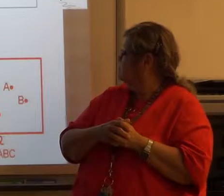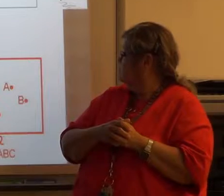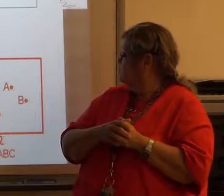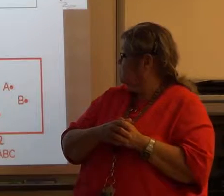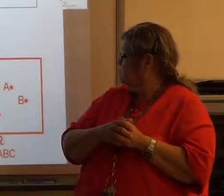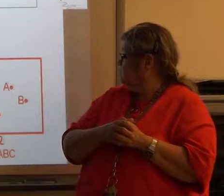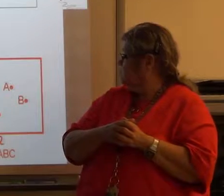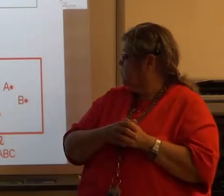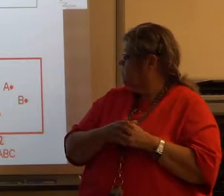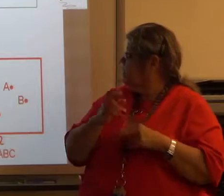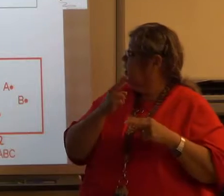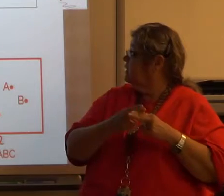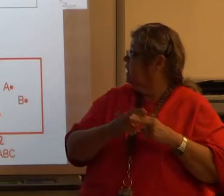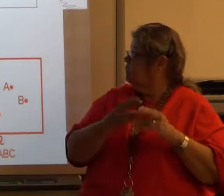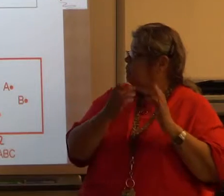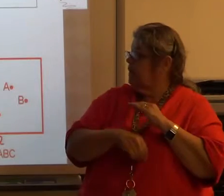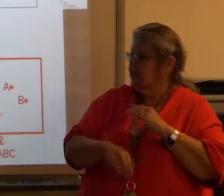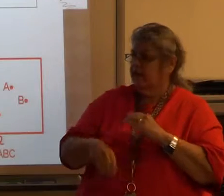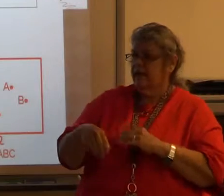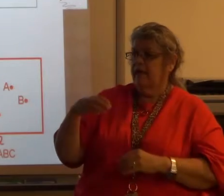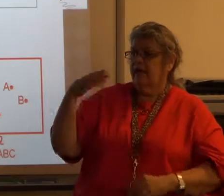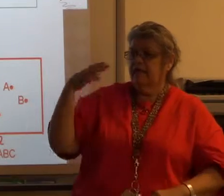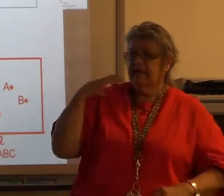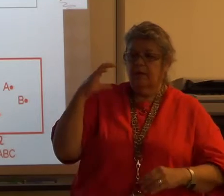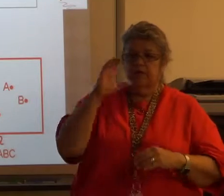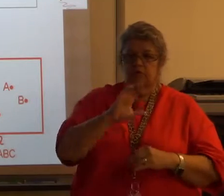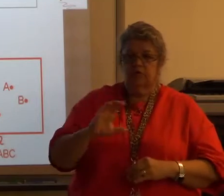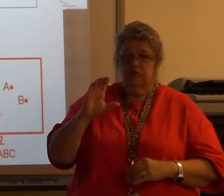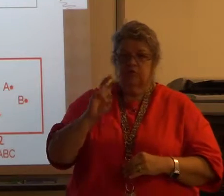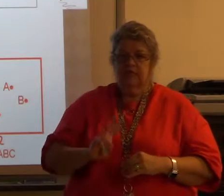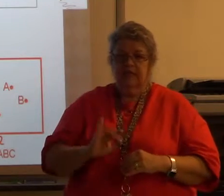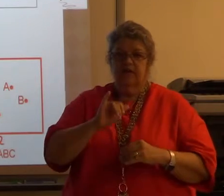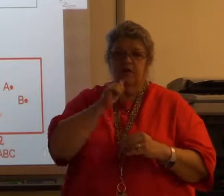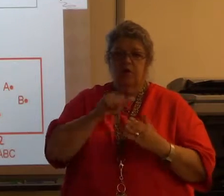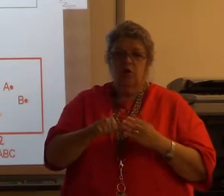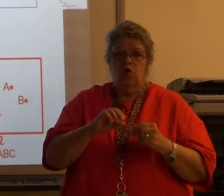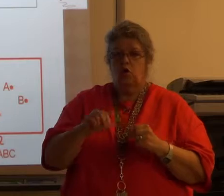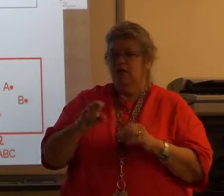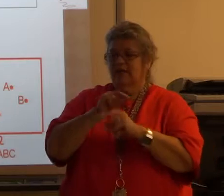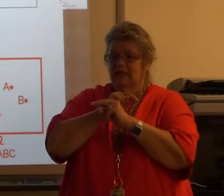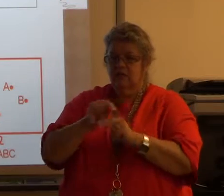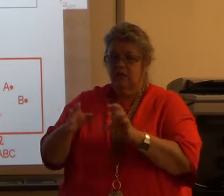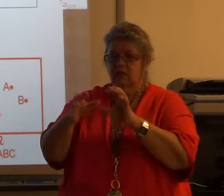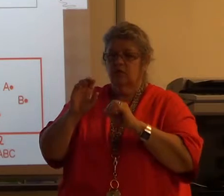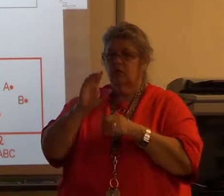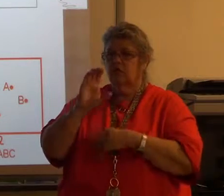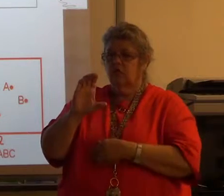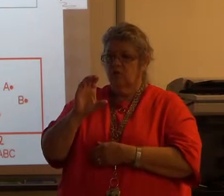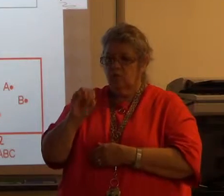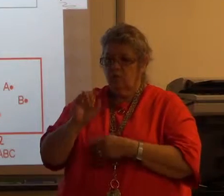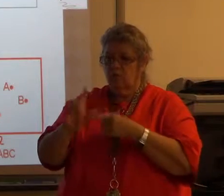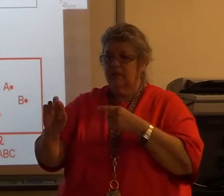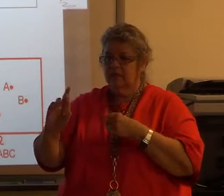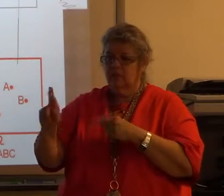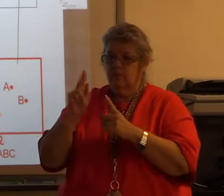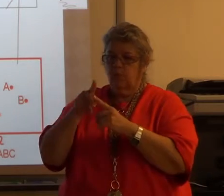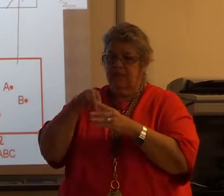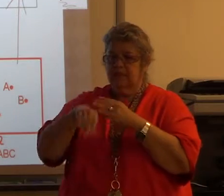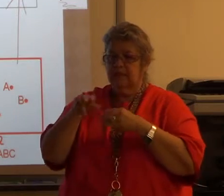Named by a capital cursive letter, or by 3 non-collinear points in the plane, goes there. This picture